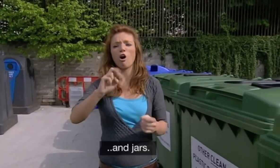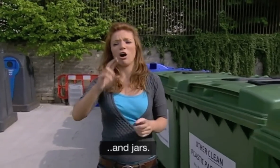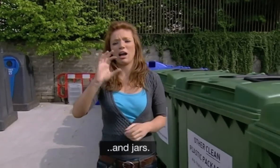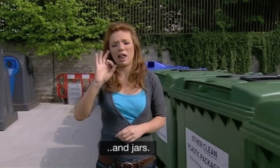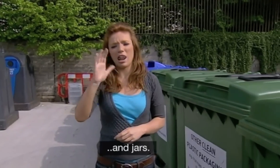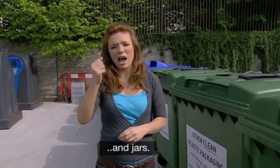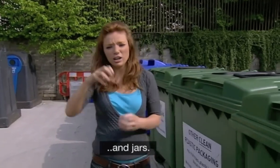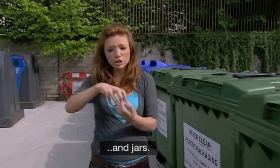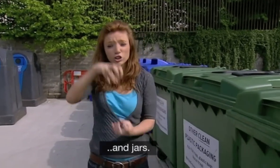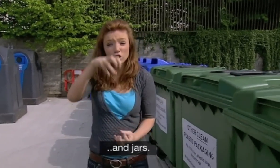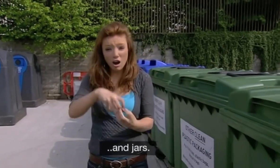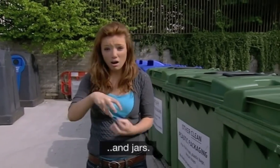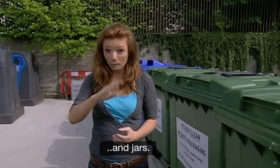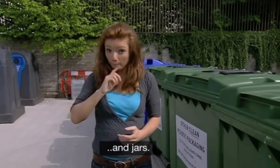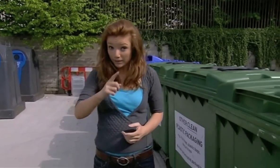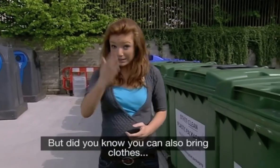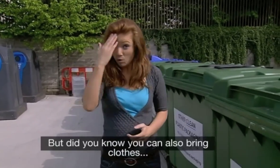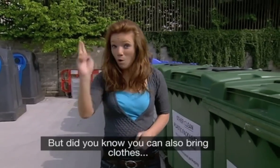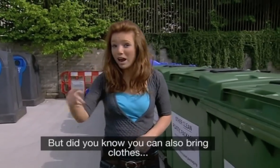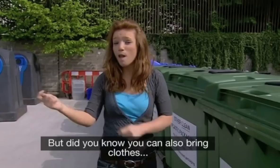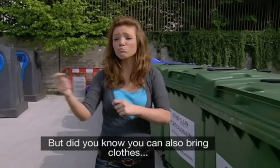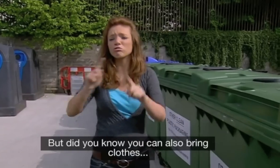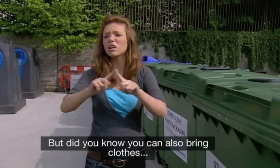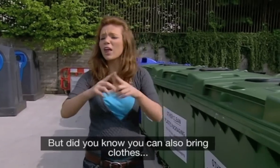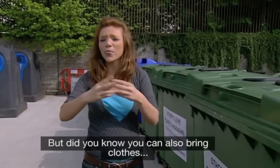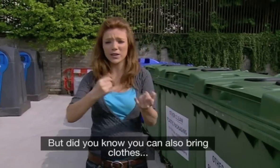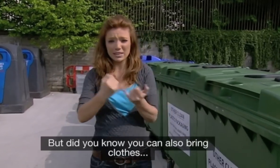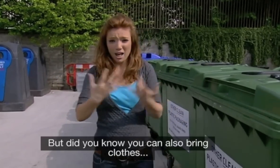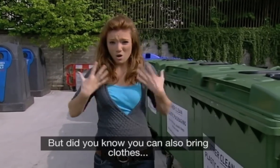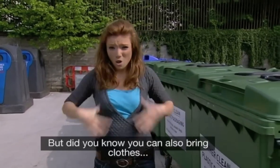and jars. But did you know you can also bring clothes,